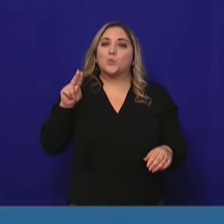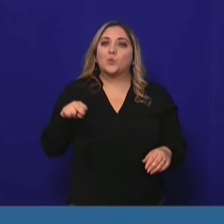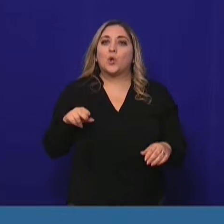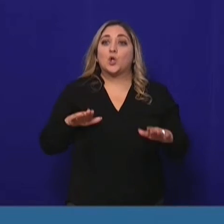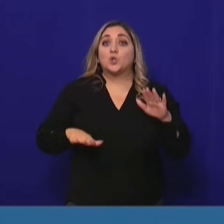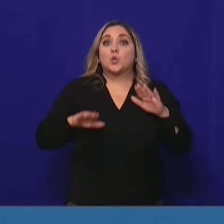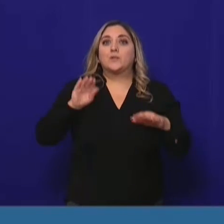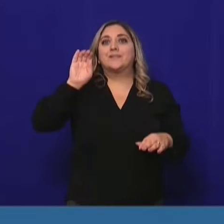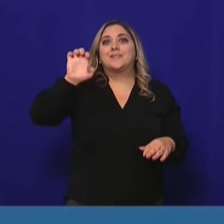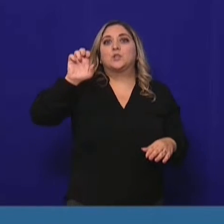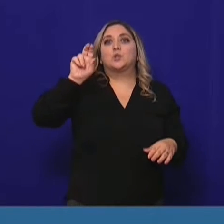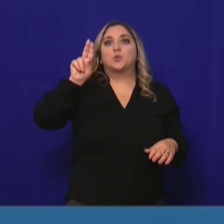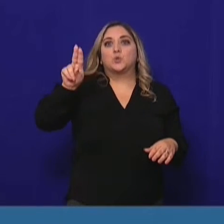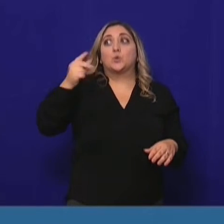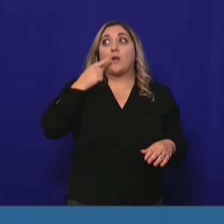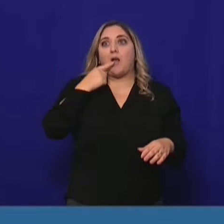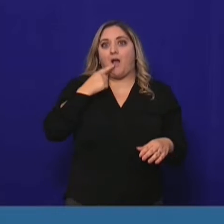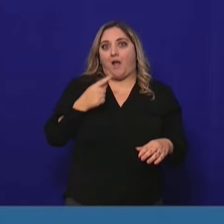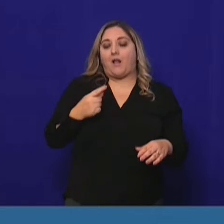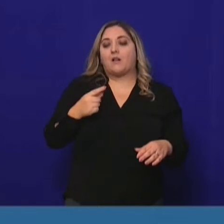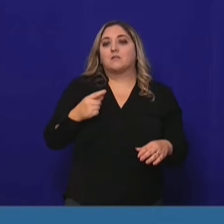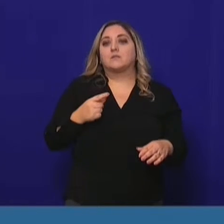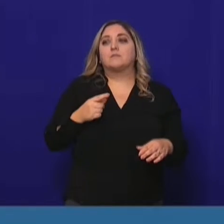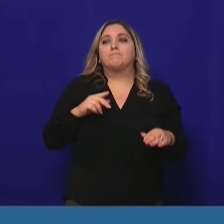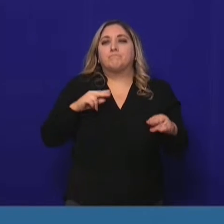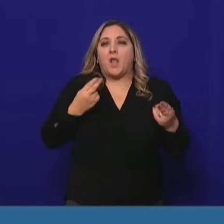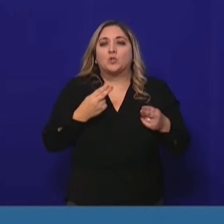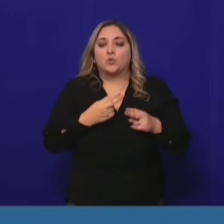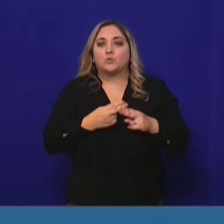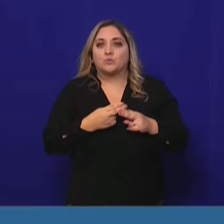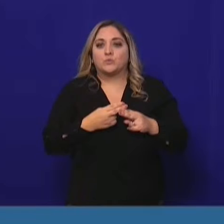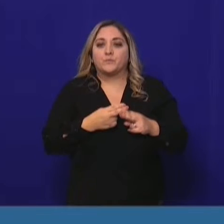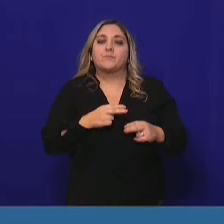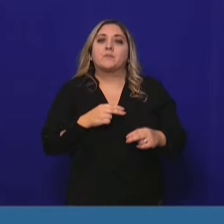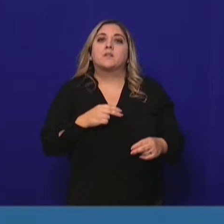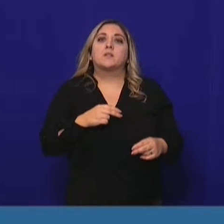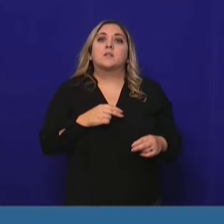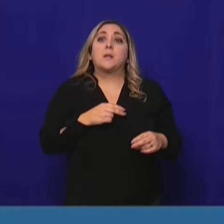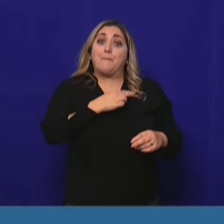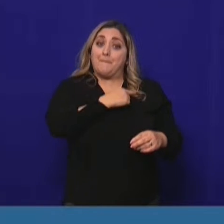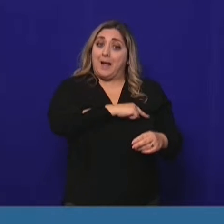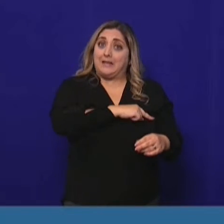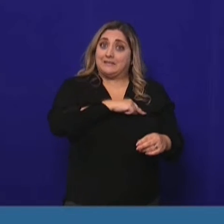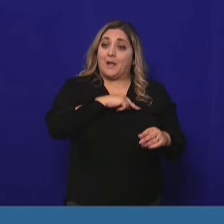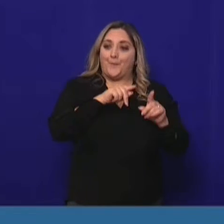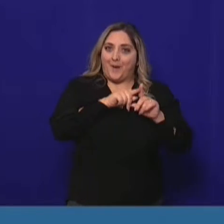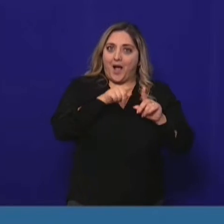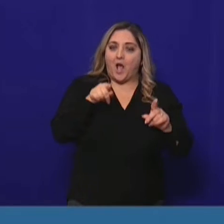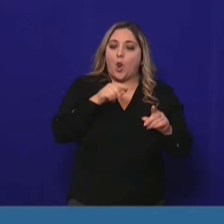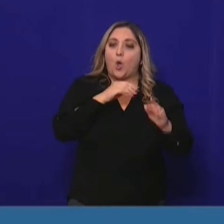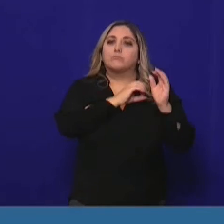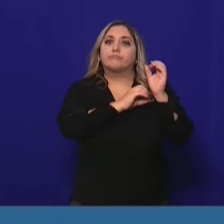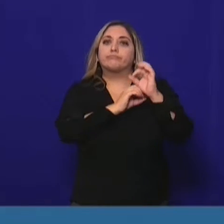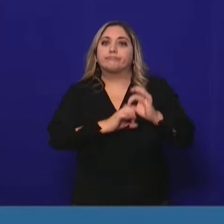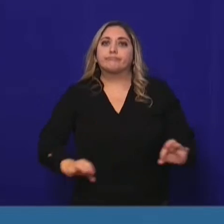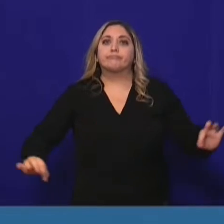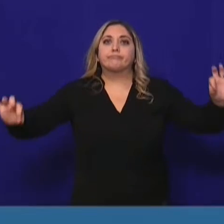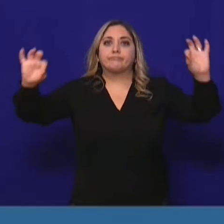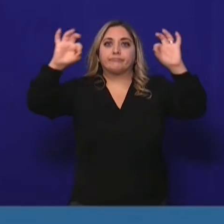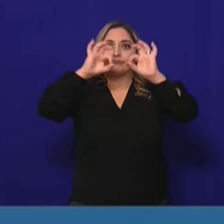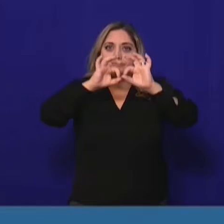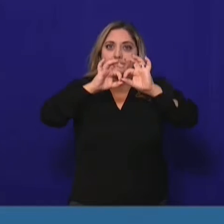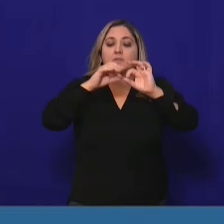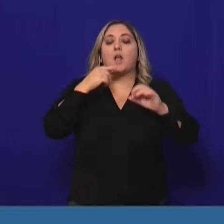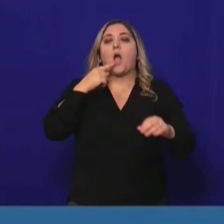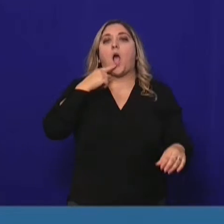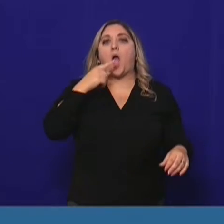skont ukoll kif l-Unjoni Ewropea ħarġet ukoll il-vaccine strategy, aħna Malta għamilna prioritizzazzjoni bħal propju ġi